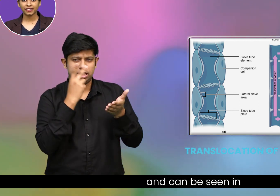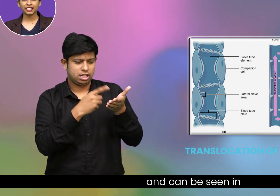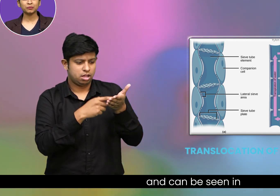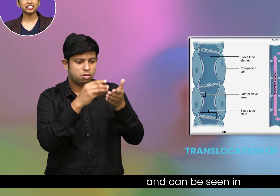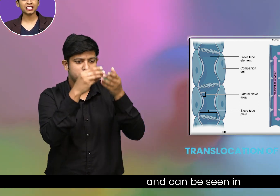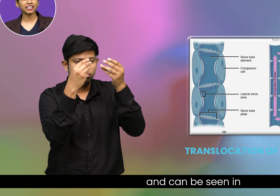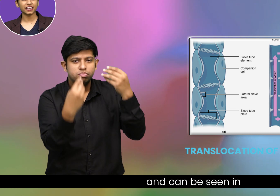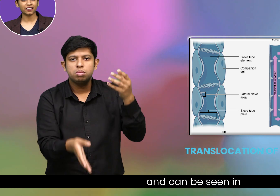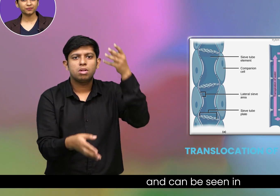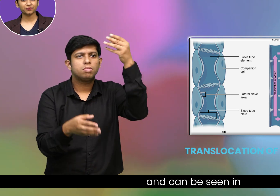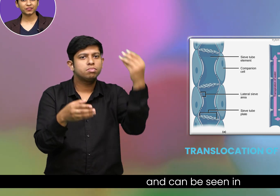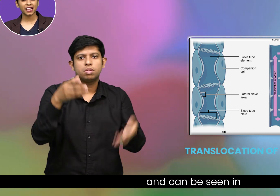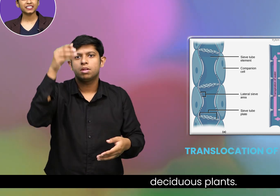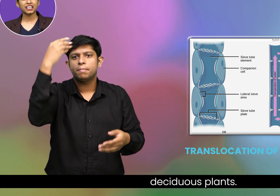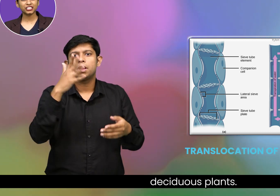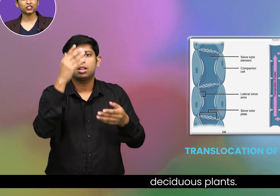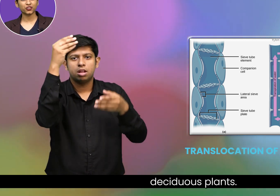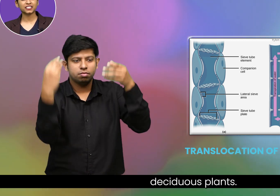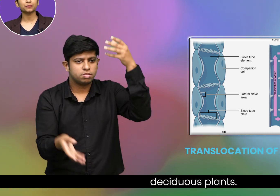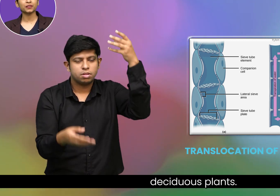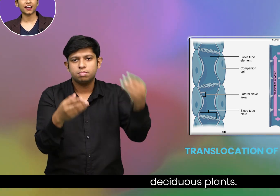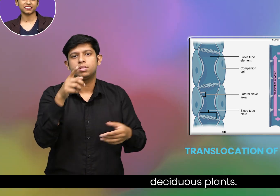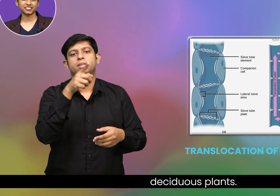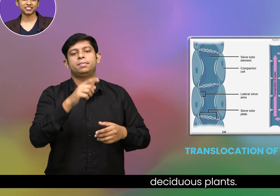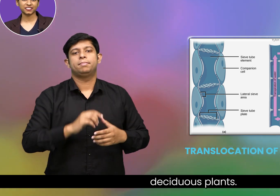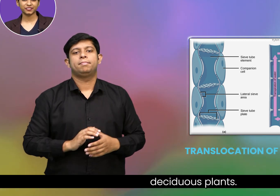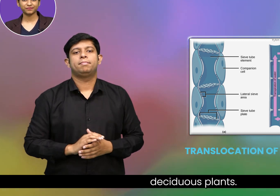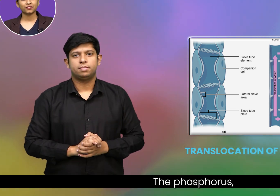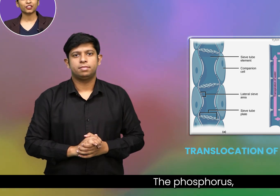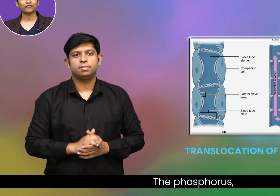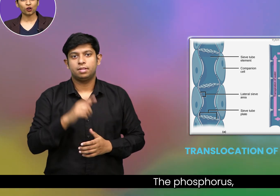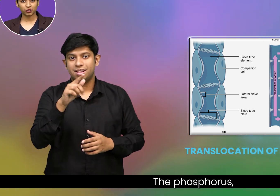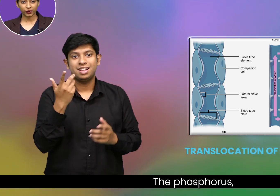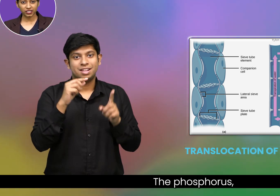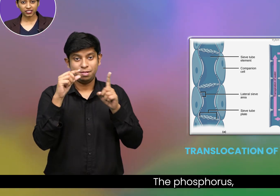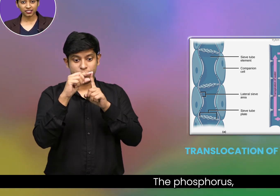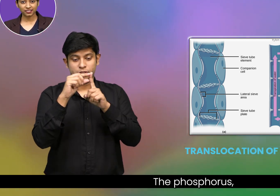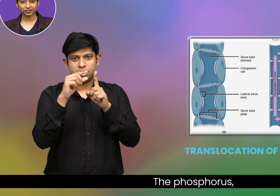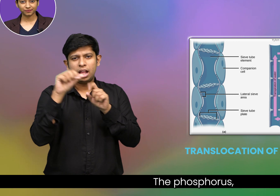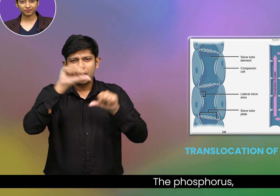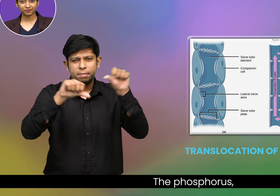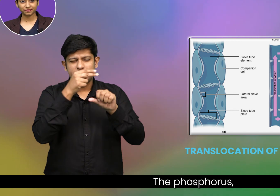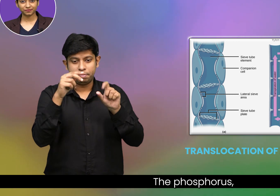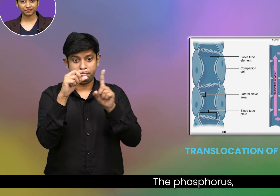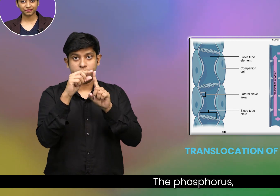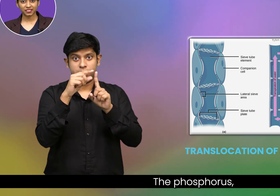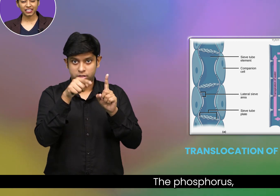and can be seen in deciduous plants. The phosphorus,